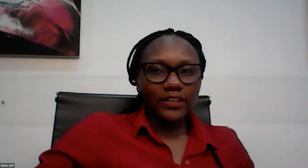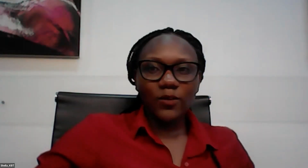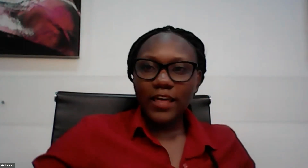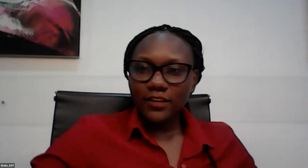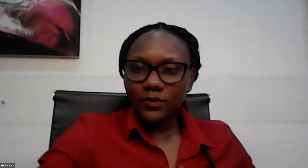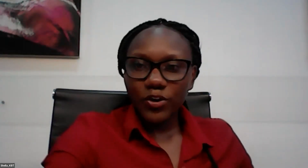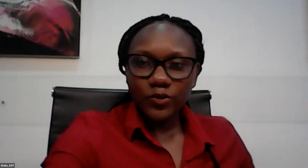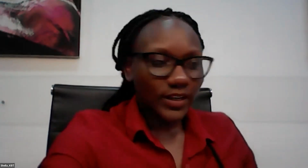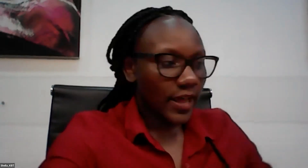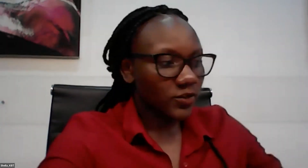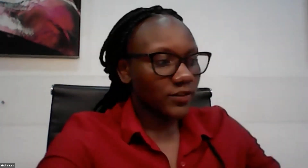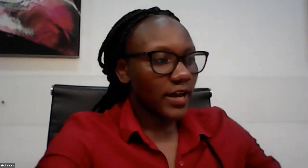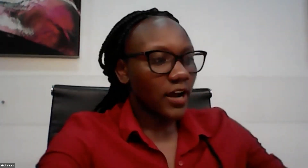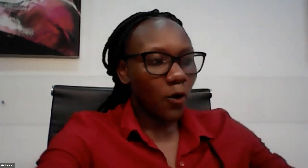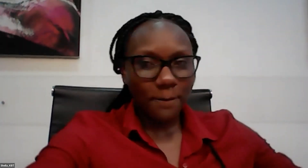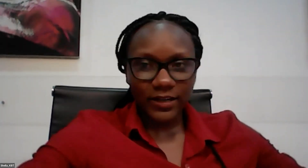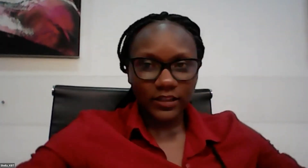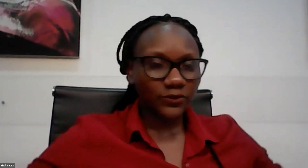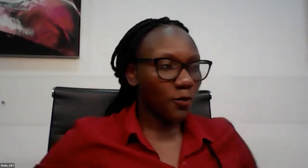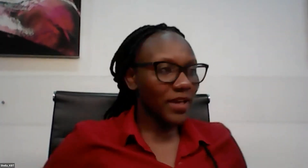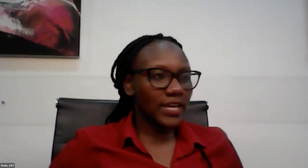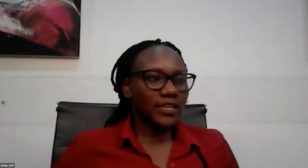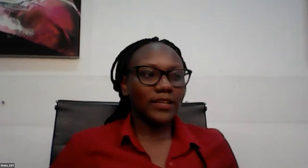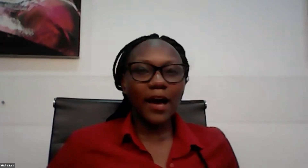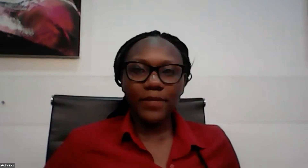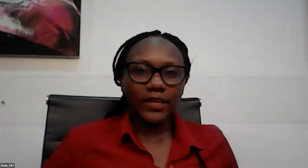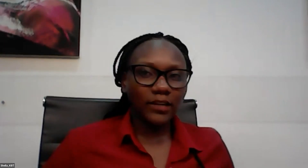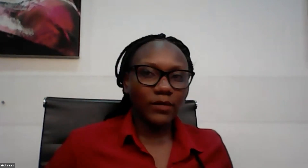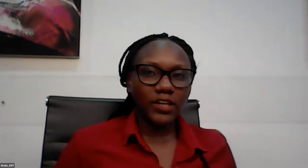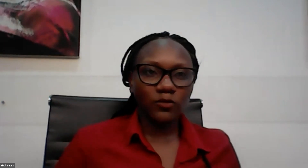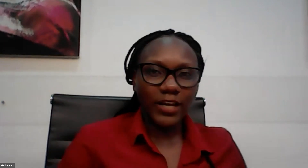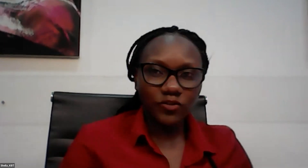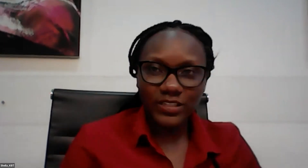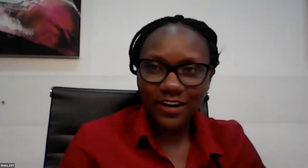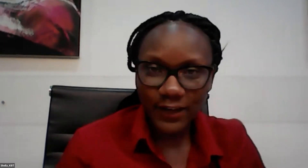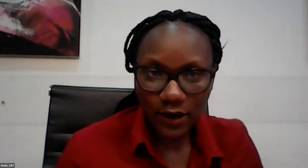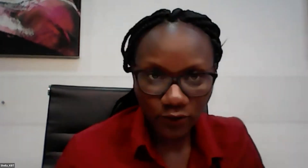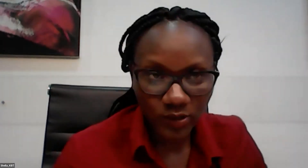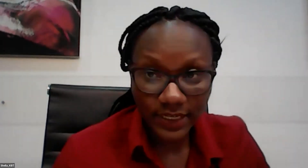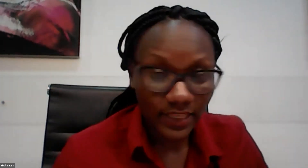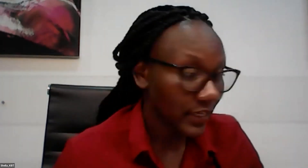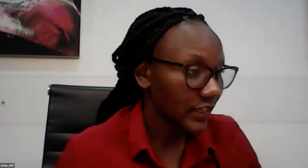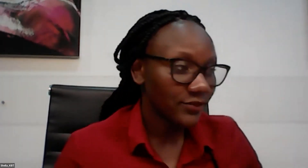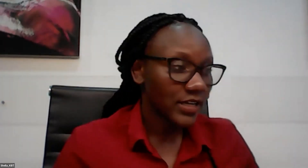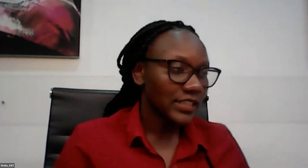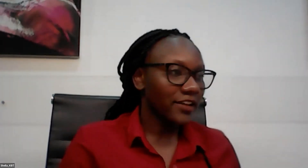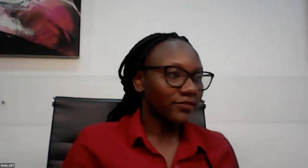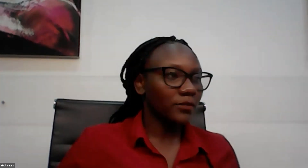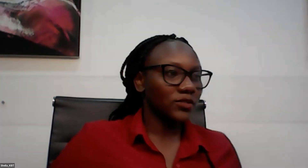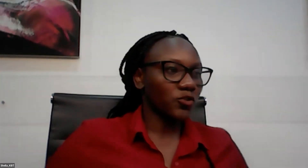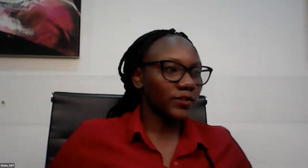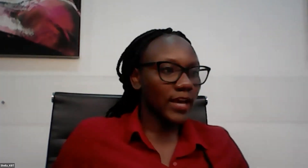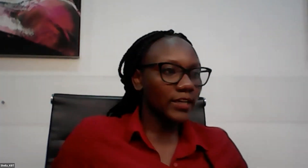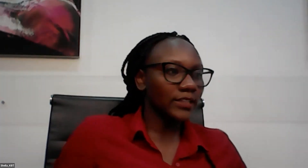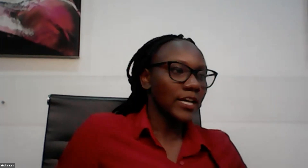All right, so at this point, we'd like to thank our partners for making this happen. Kilimanjaro Blind Trust Africa for always taking the lead as far as Live